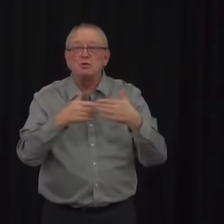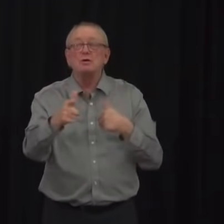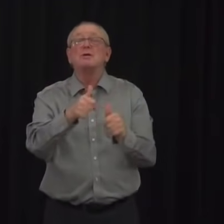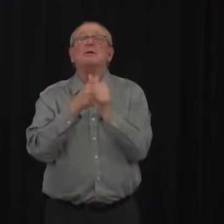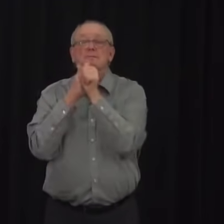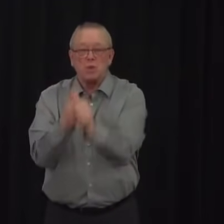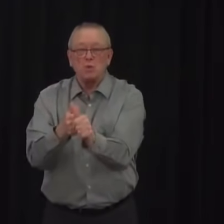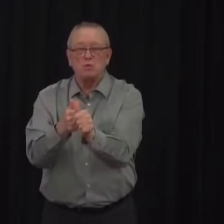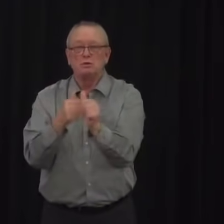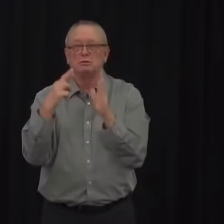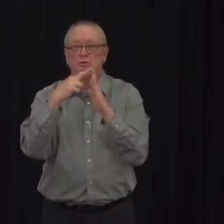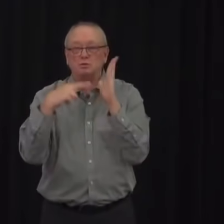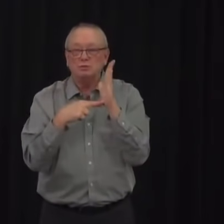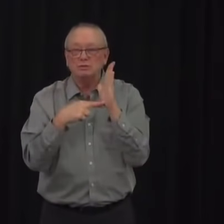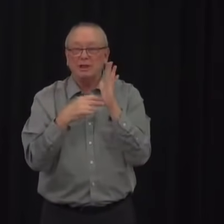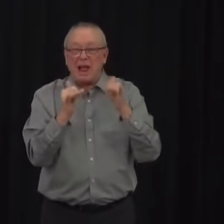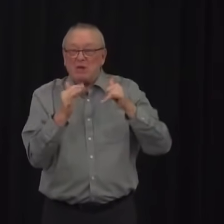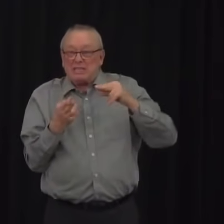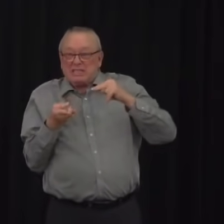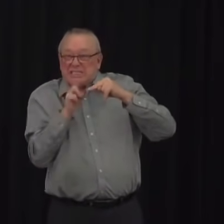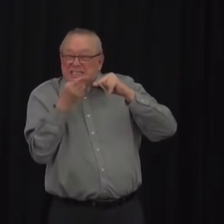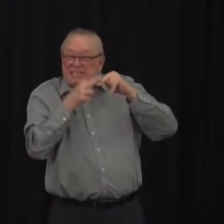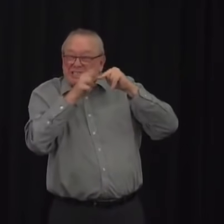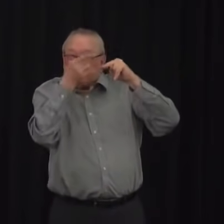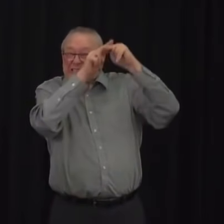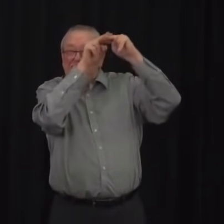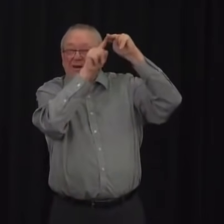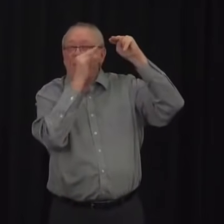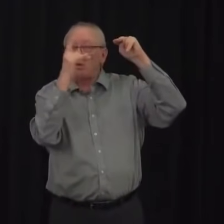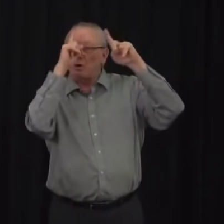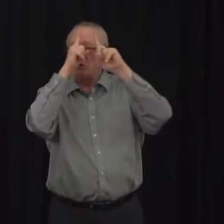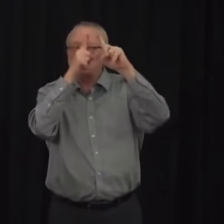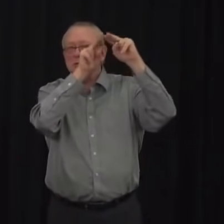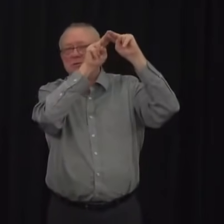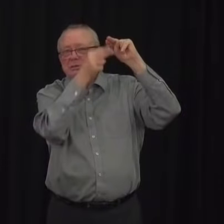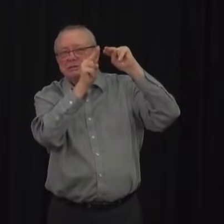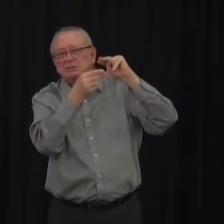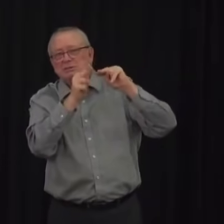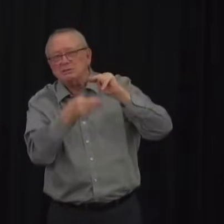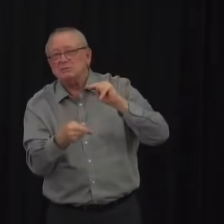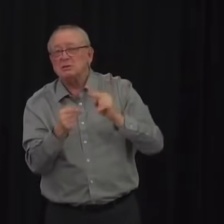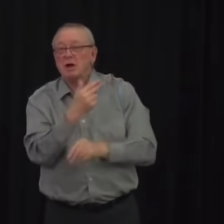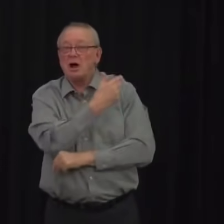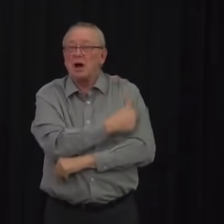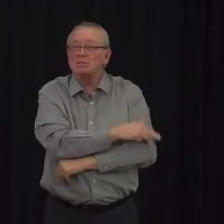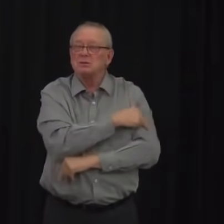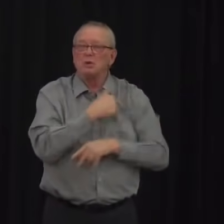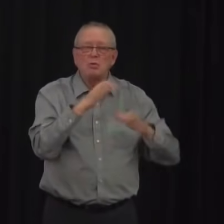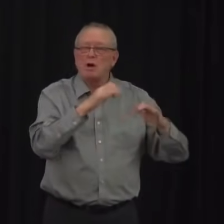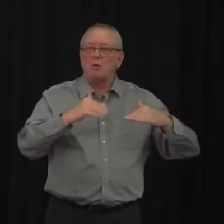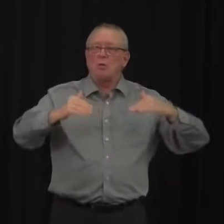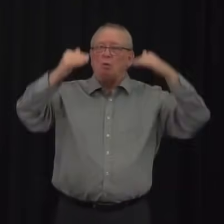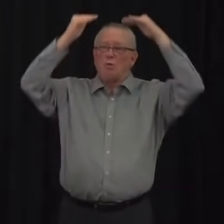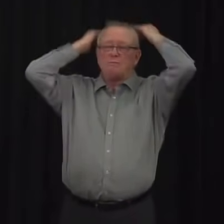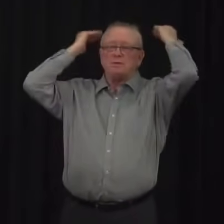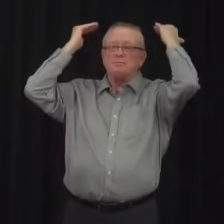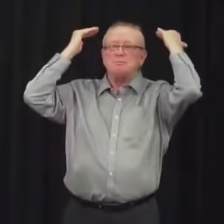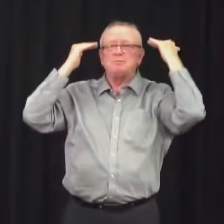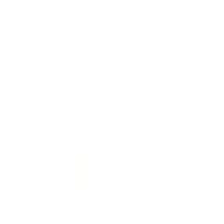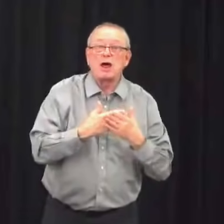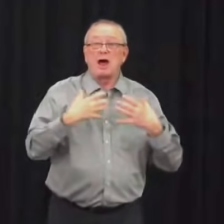to bend the curve, prevent the healthcare system from being overwhelmed, and prevent more restrictive measures from coming into